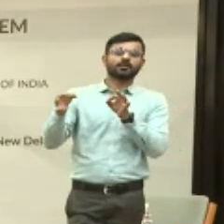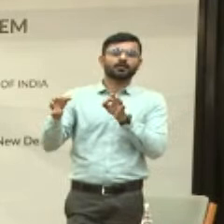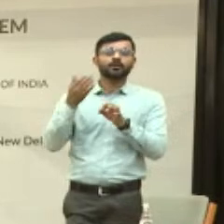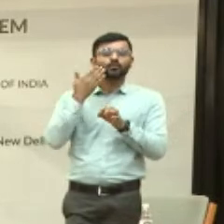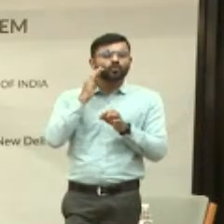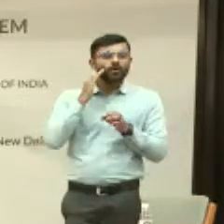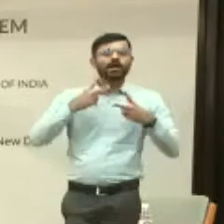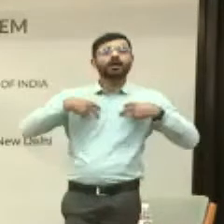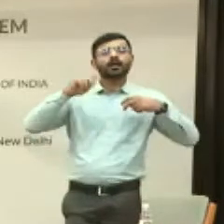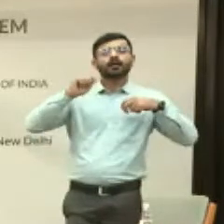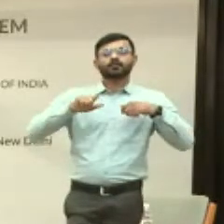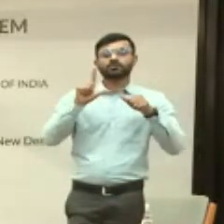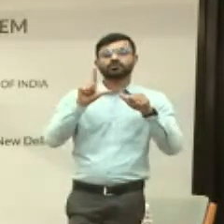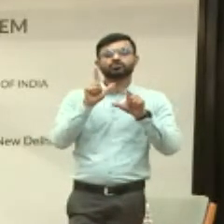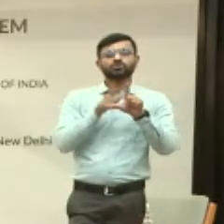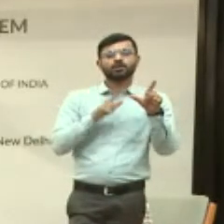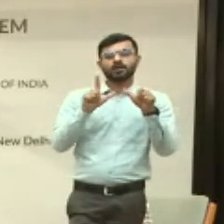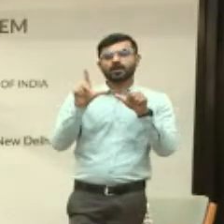despite Jolly LLB,